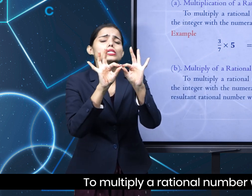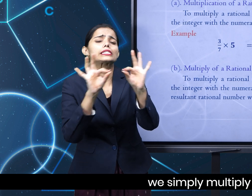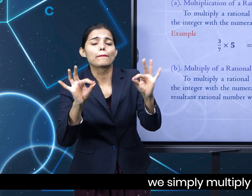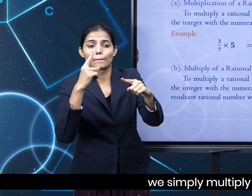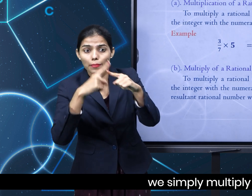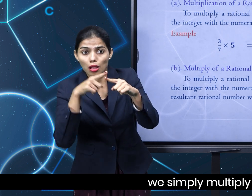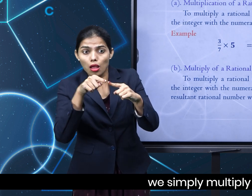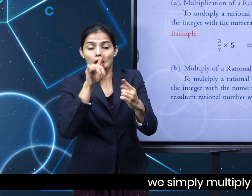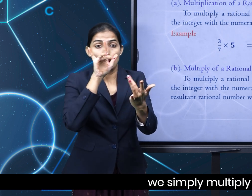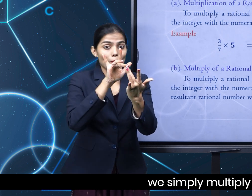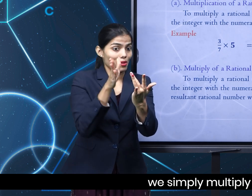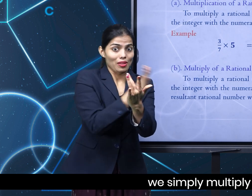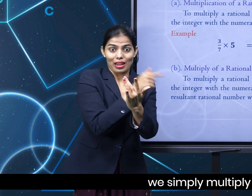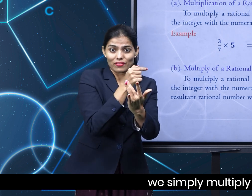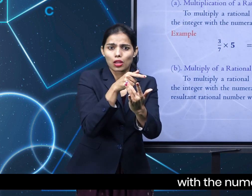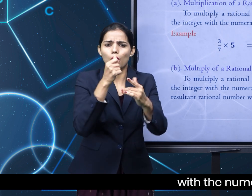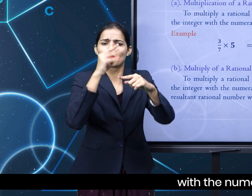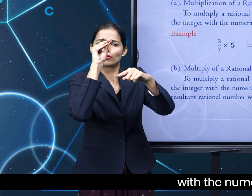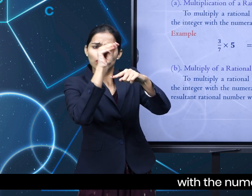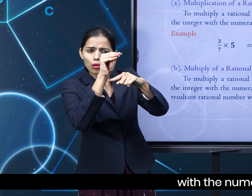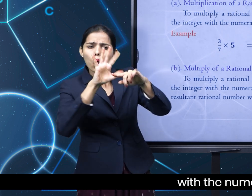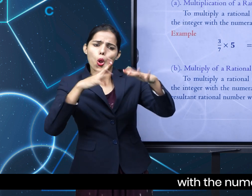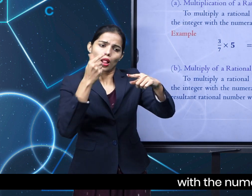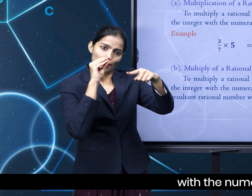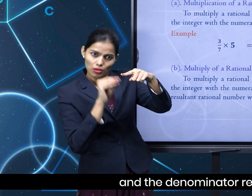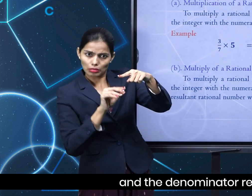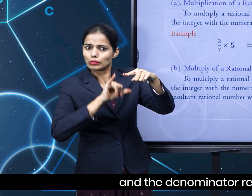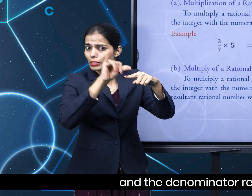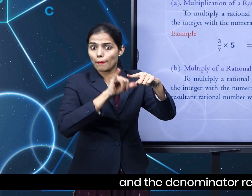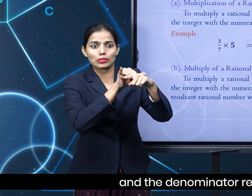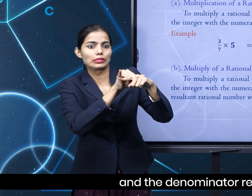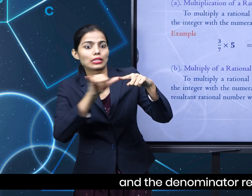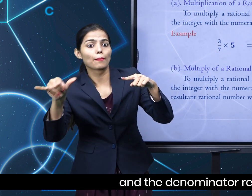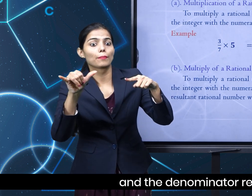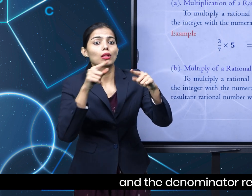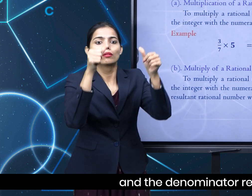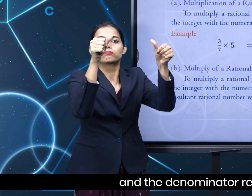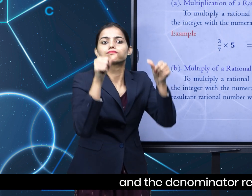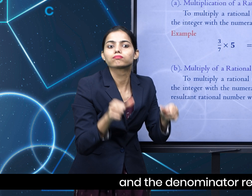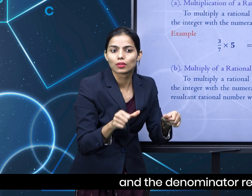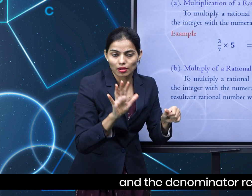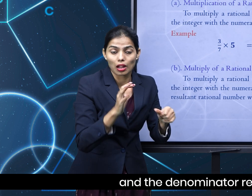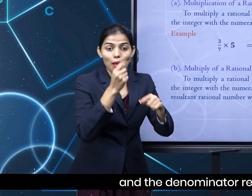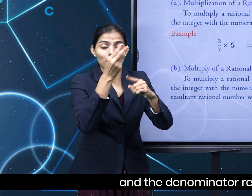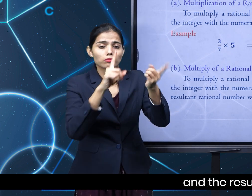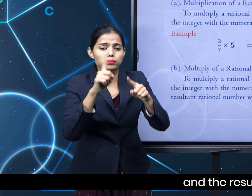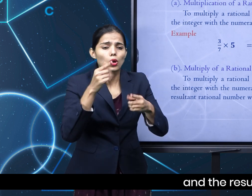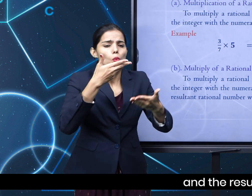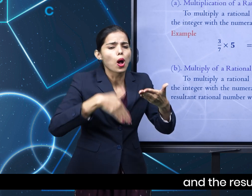we simply multiply the integer with the numerator and the denominator remains the same, and the